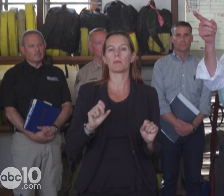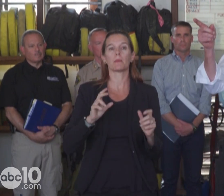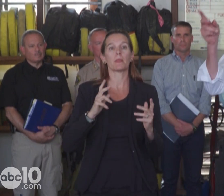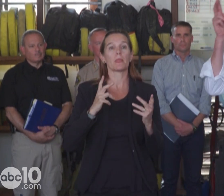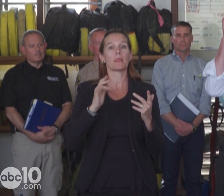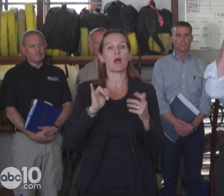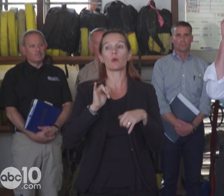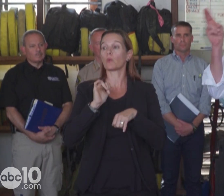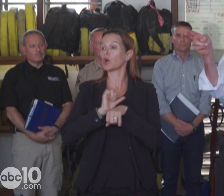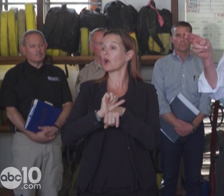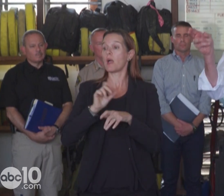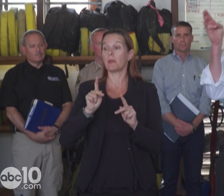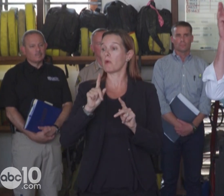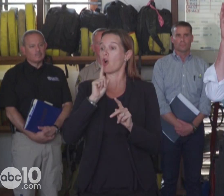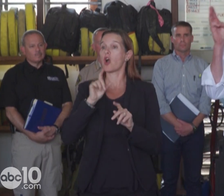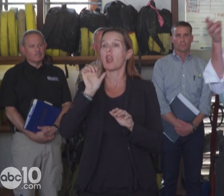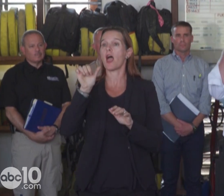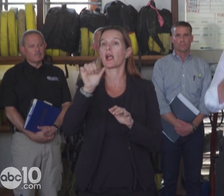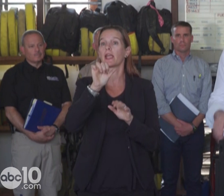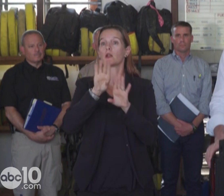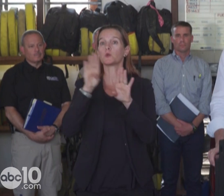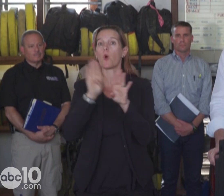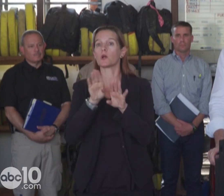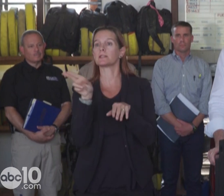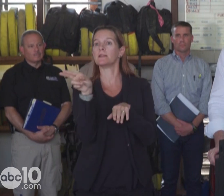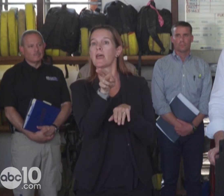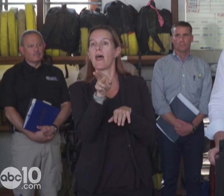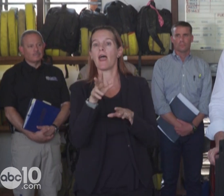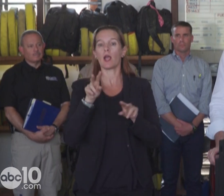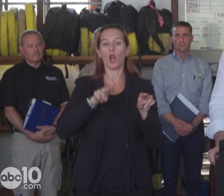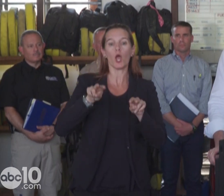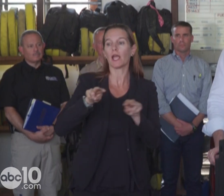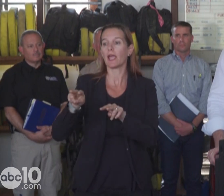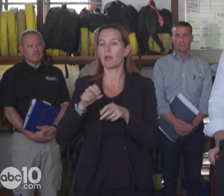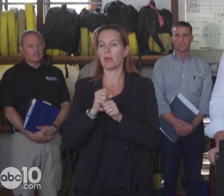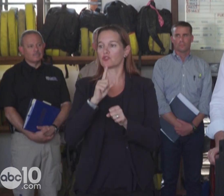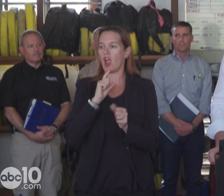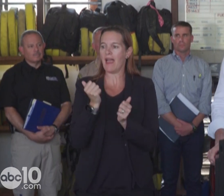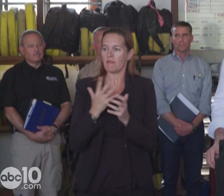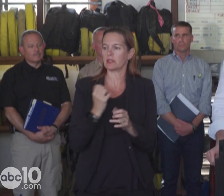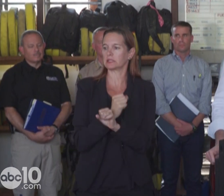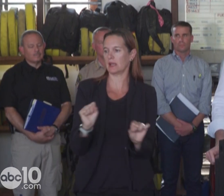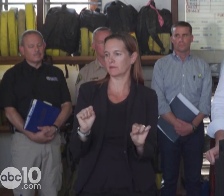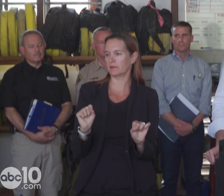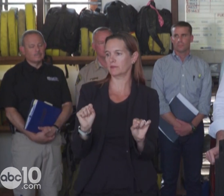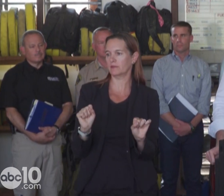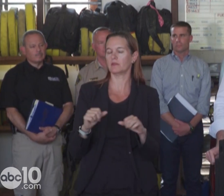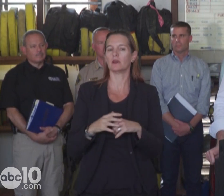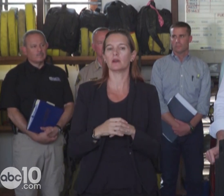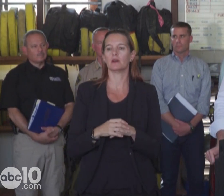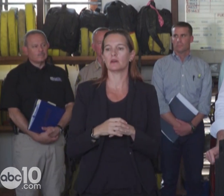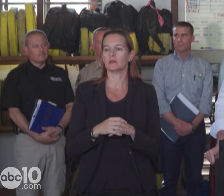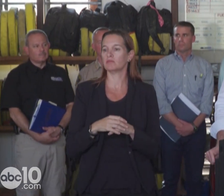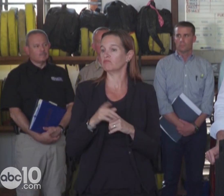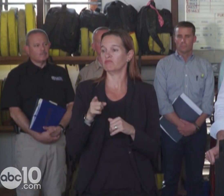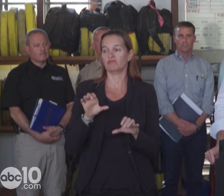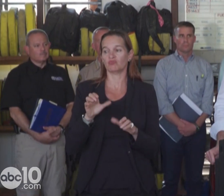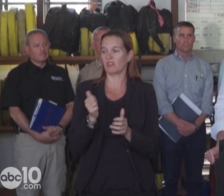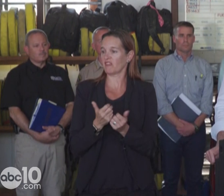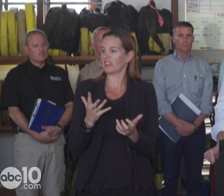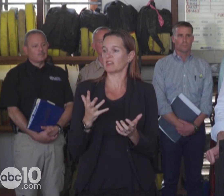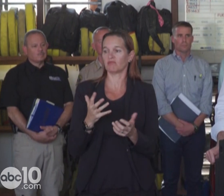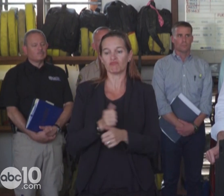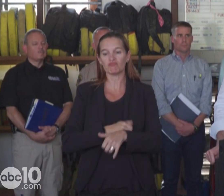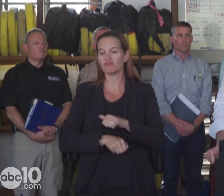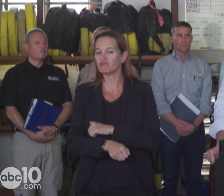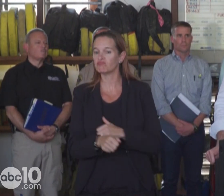are knocking on every door, looking at every structure. They're tagging those structures to see if they're safe. They're out there doing everything they possibly can.